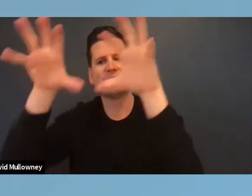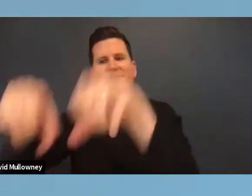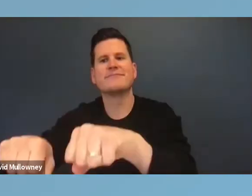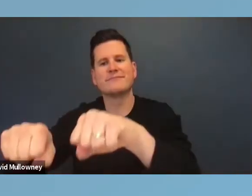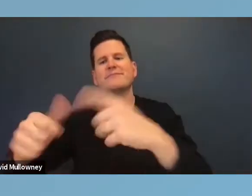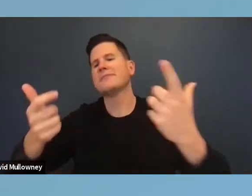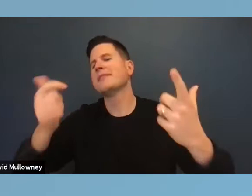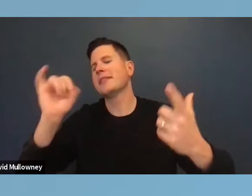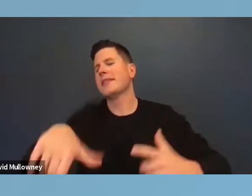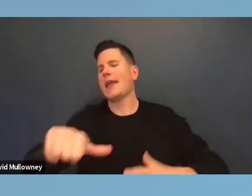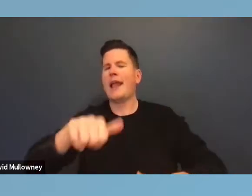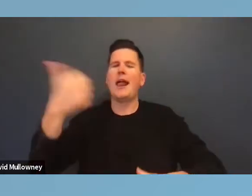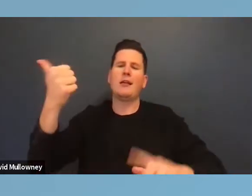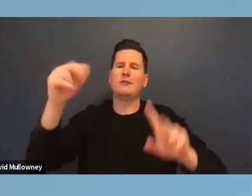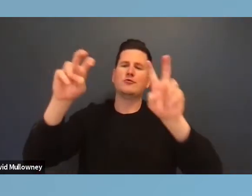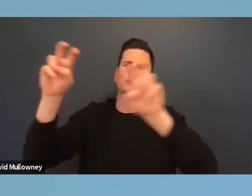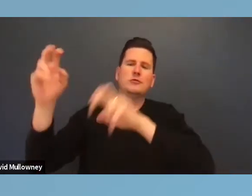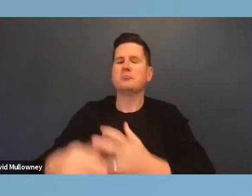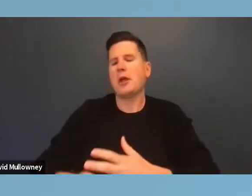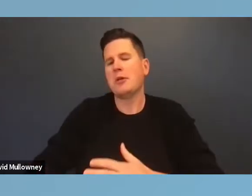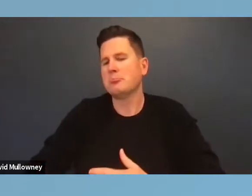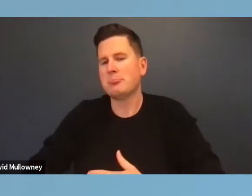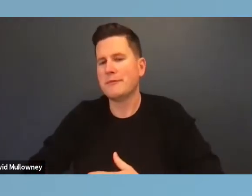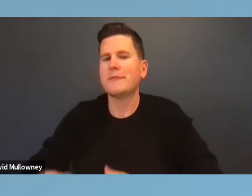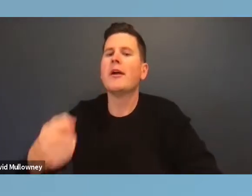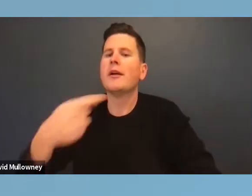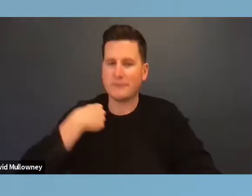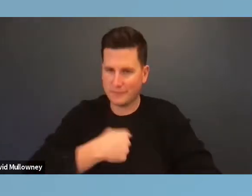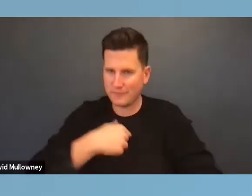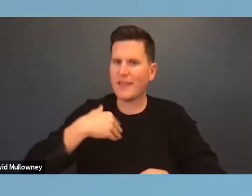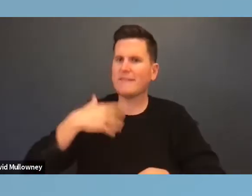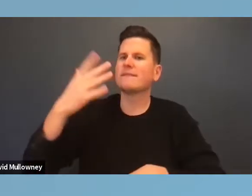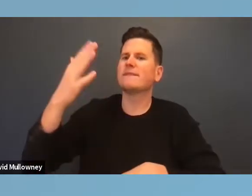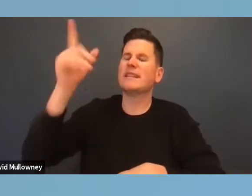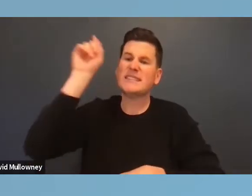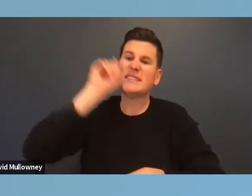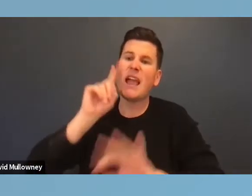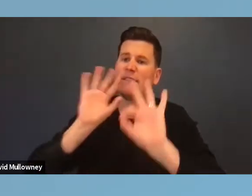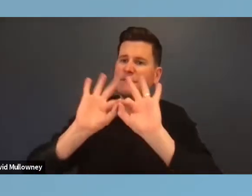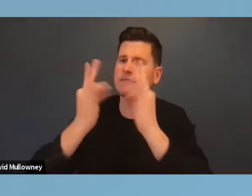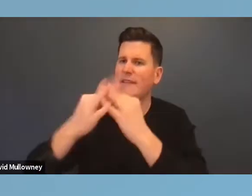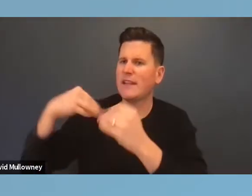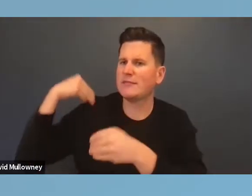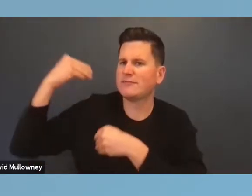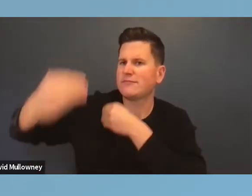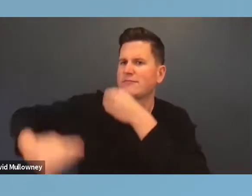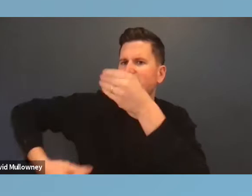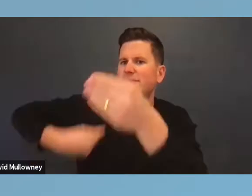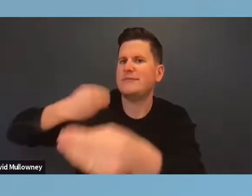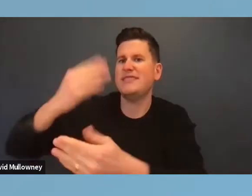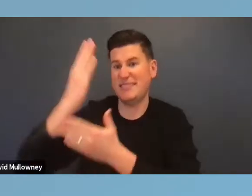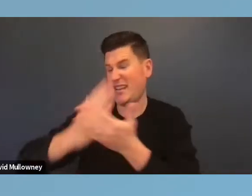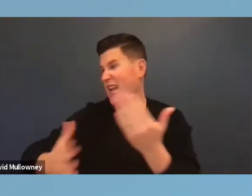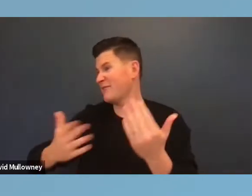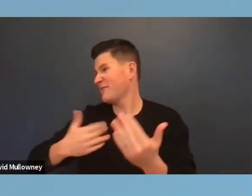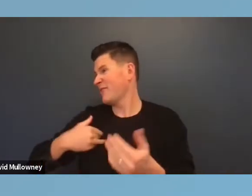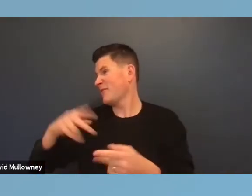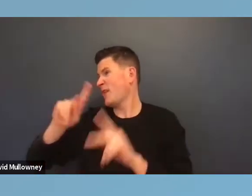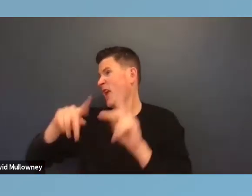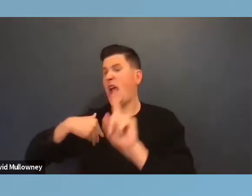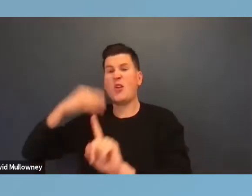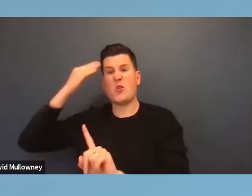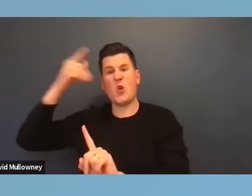decline because of technology, but that's a whole different issue. We have